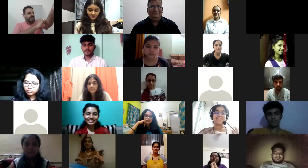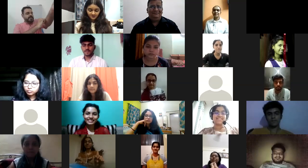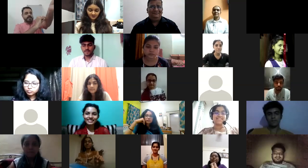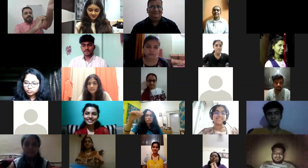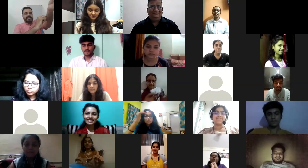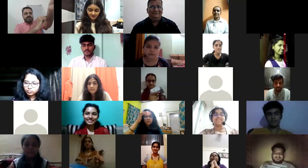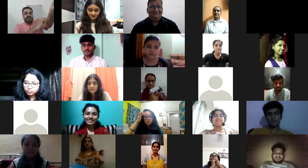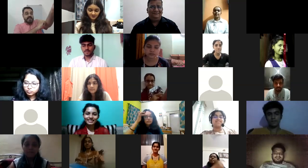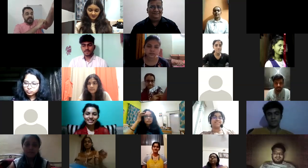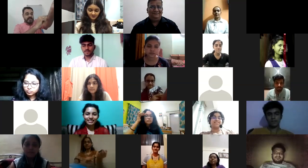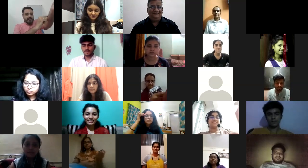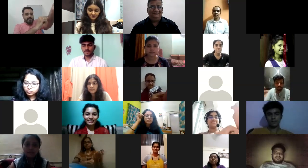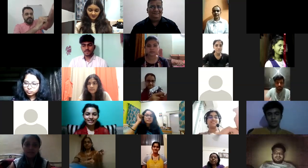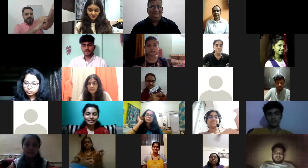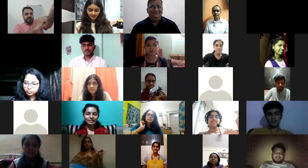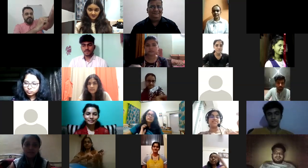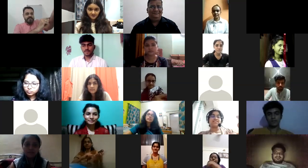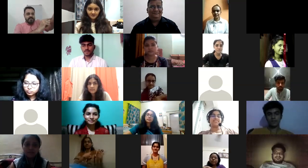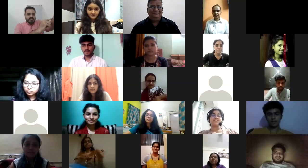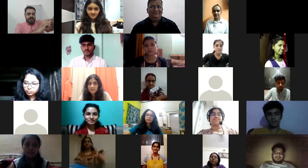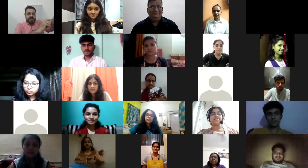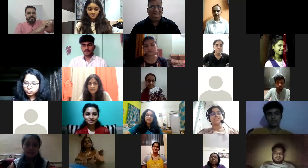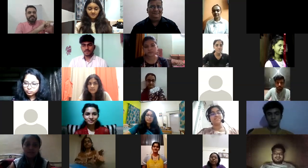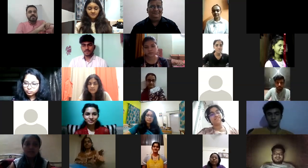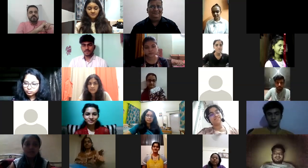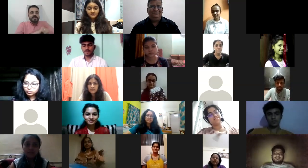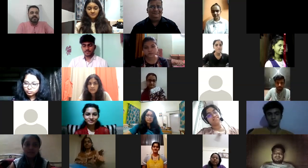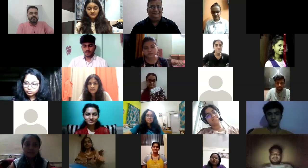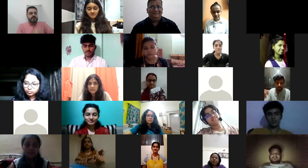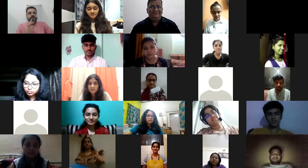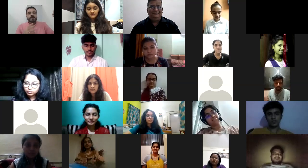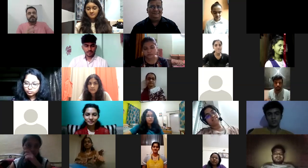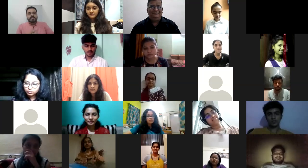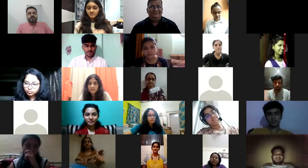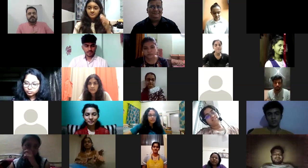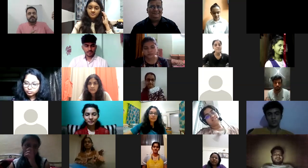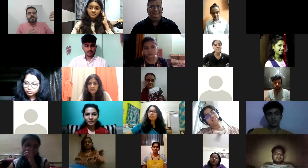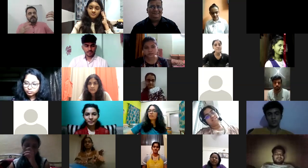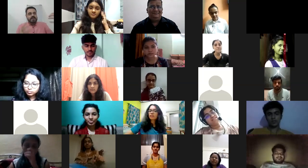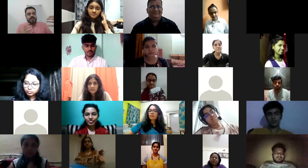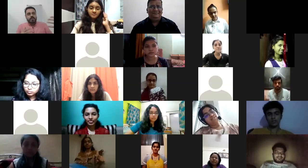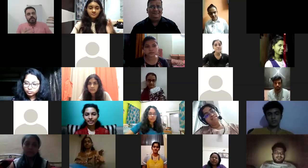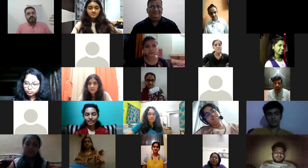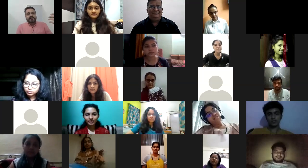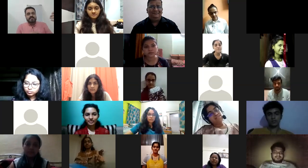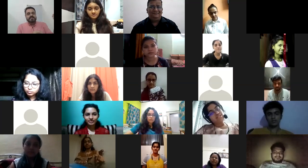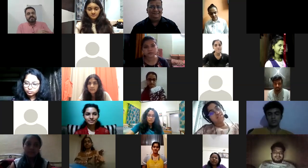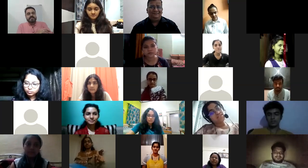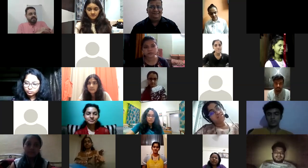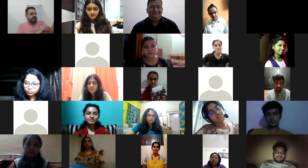become like this, name. Okay, so that's the logic where in the olden days, people